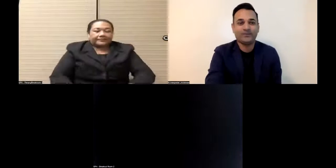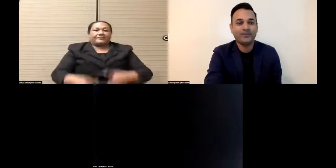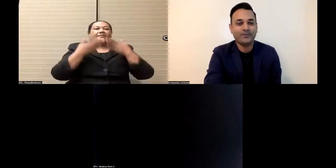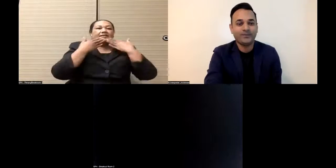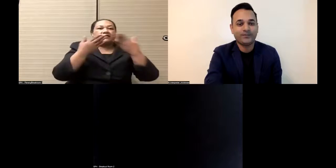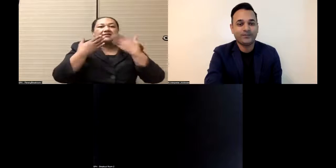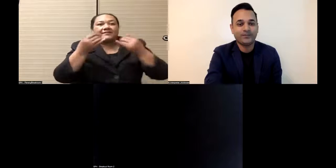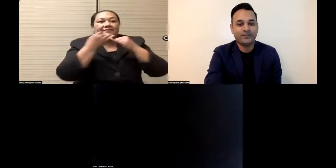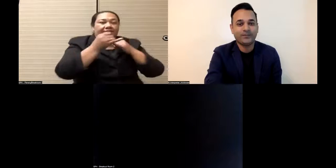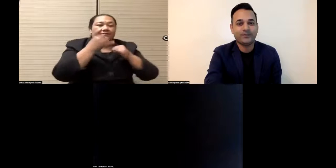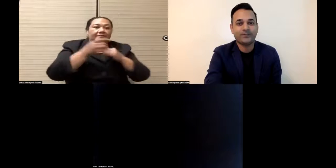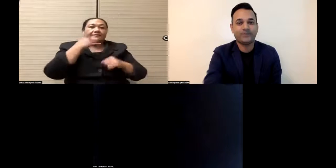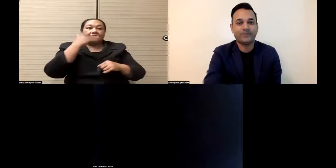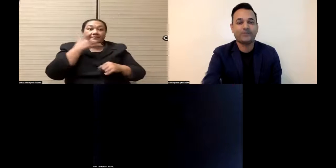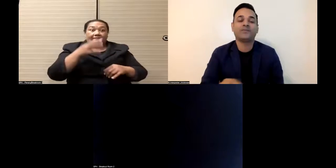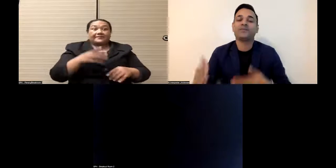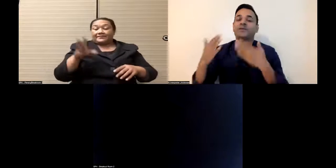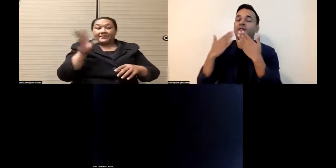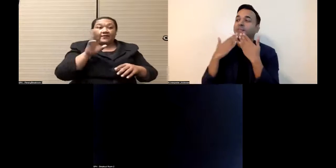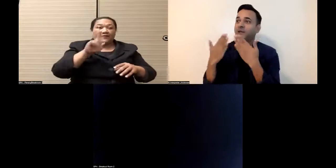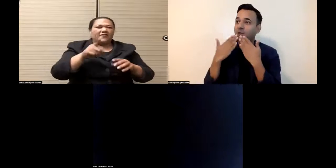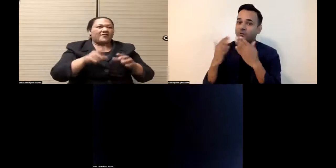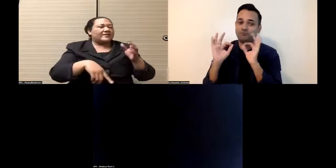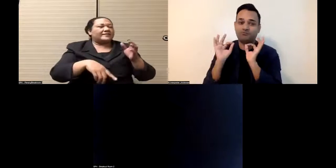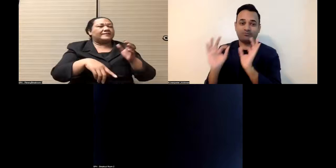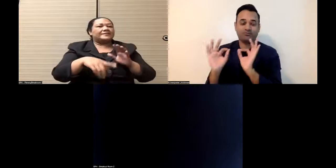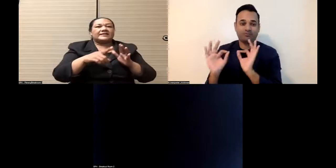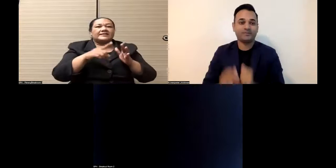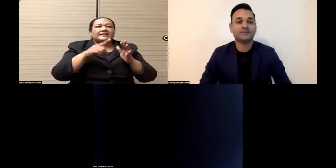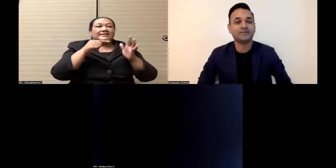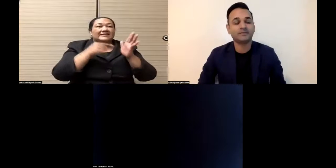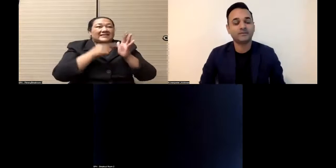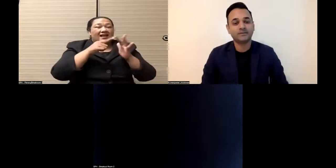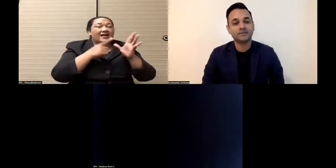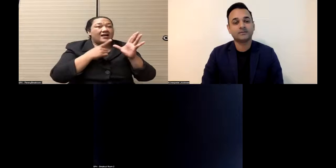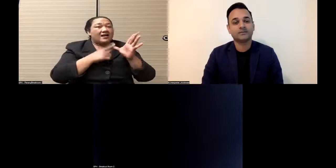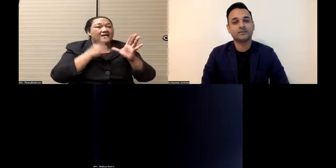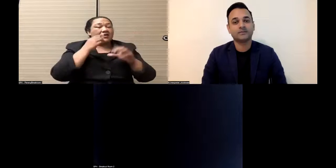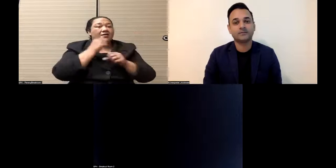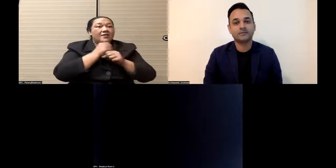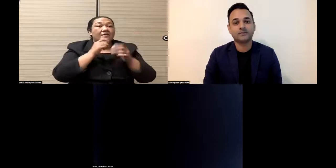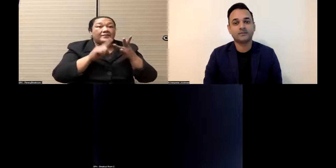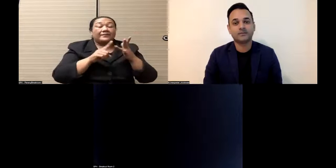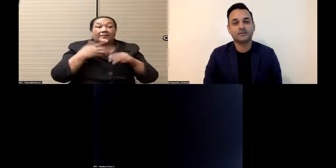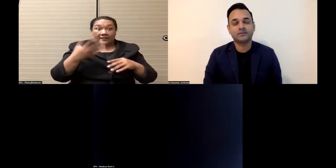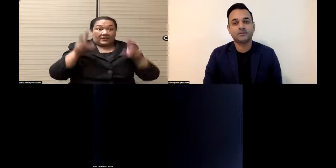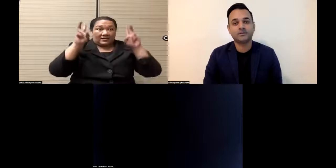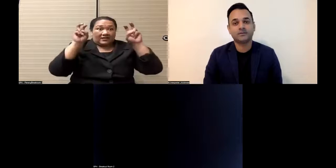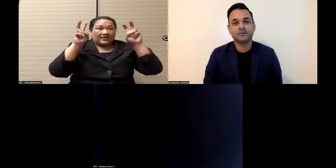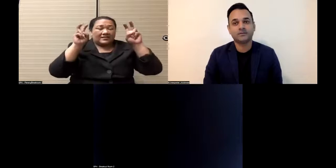We'll turn to the theme two, breakout session inclusive